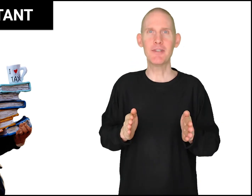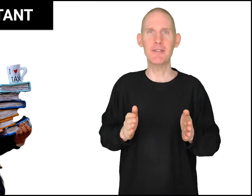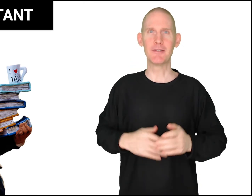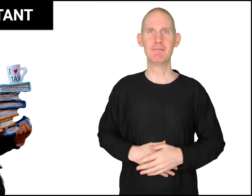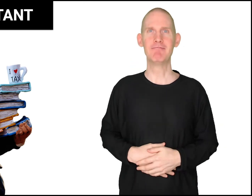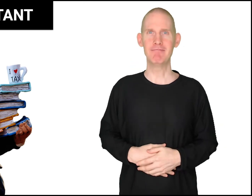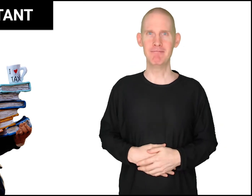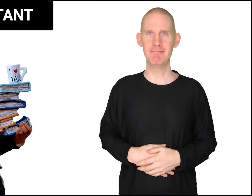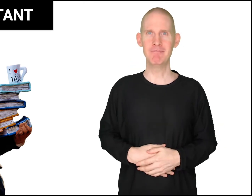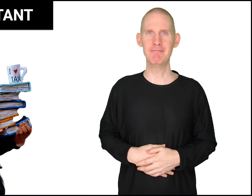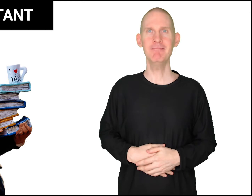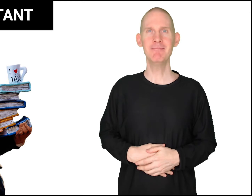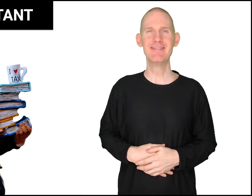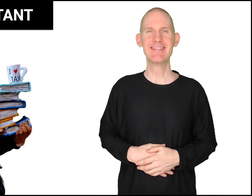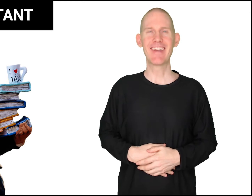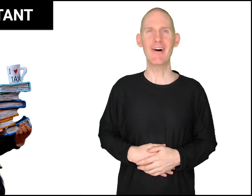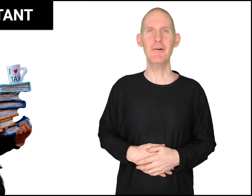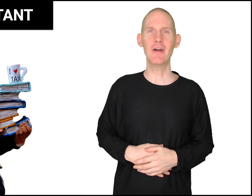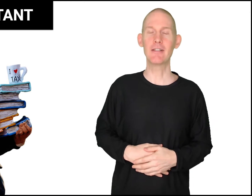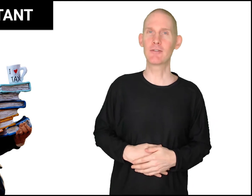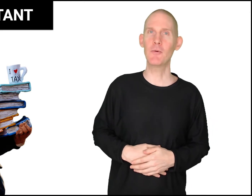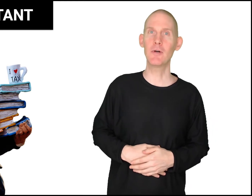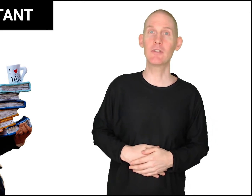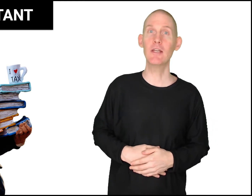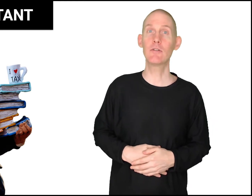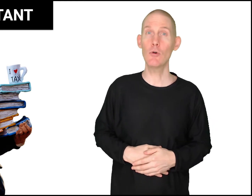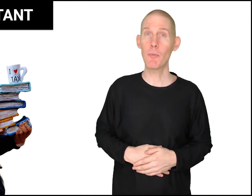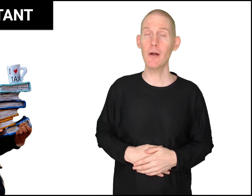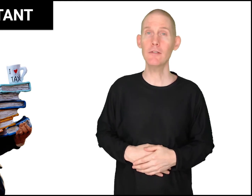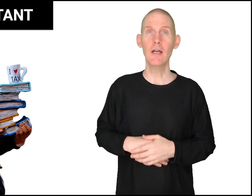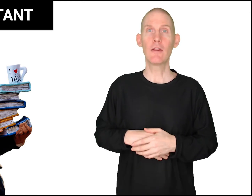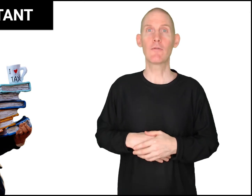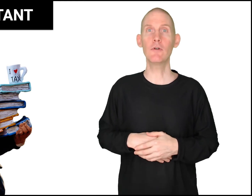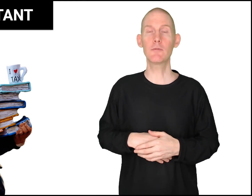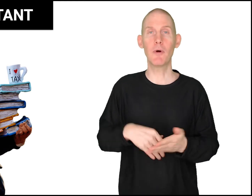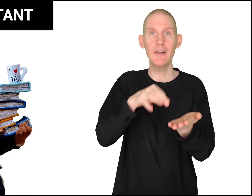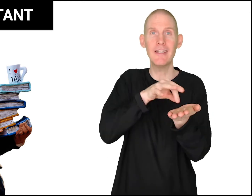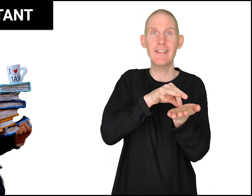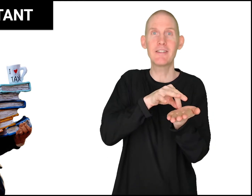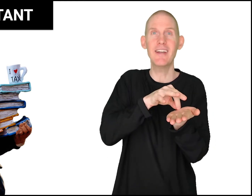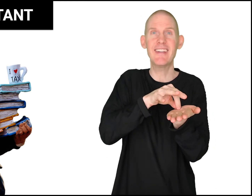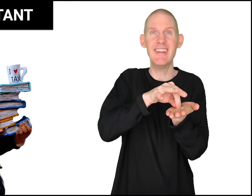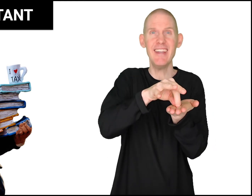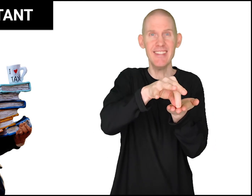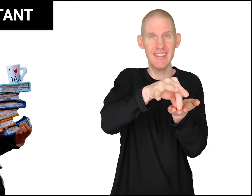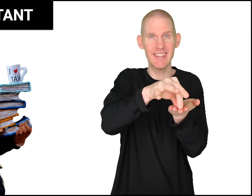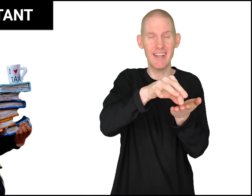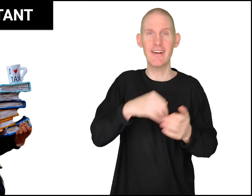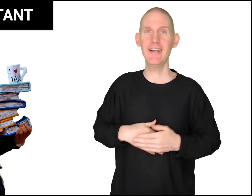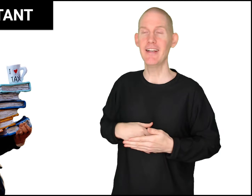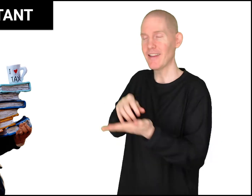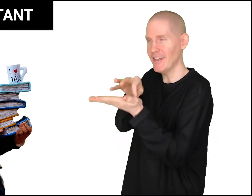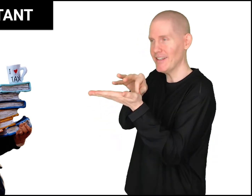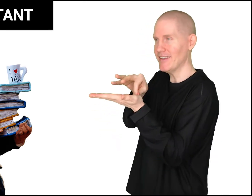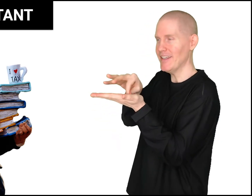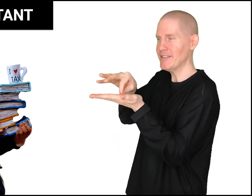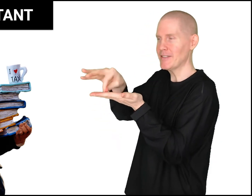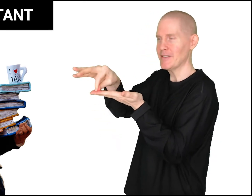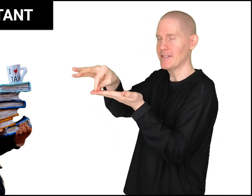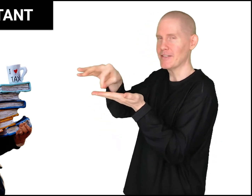Accountant. All right, so once again, 2 parts. The first part is like this, all right? Like this. Start